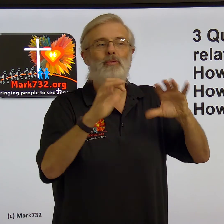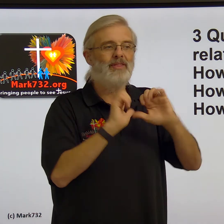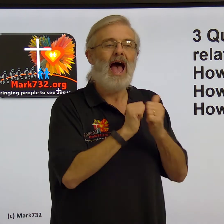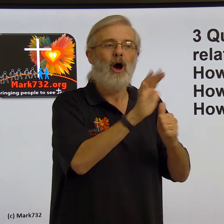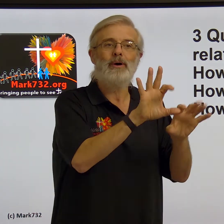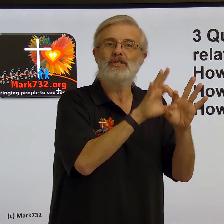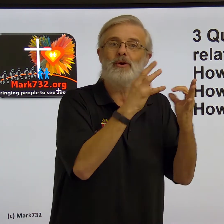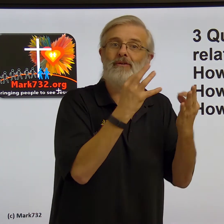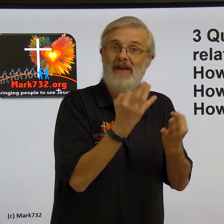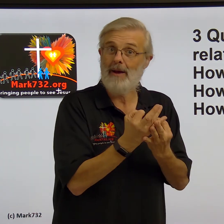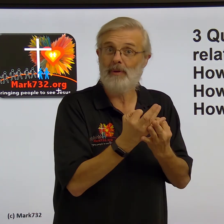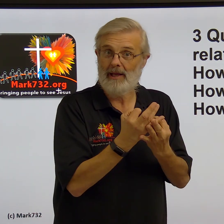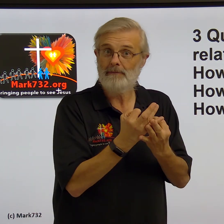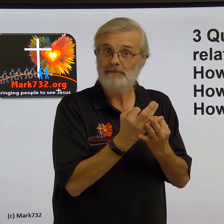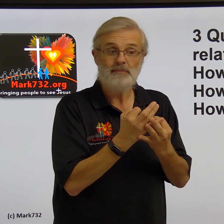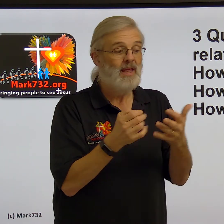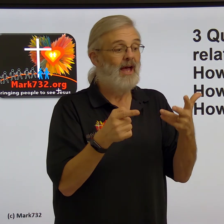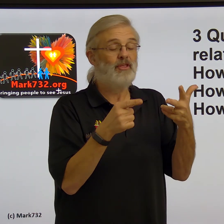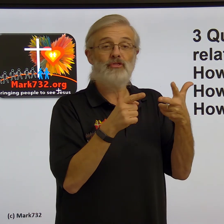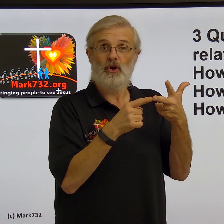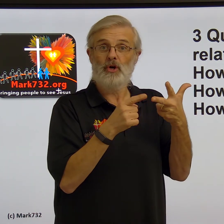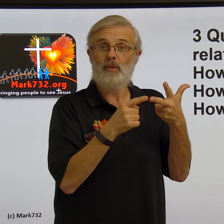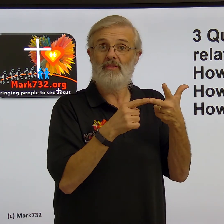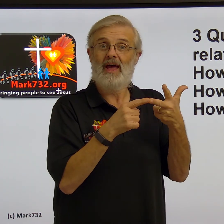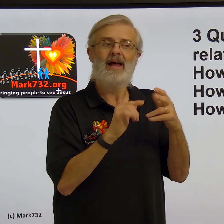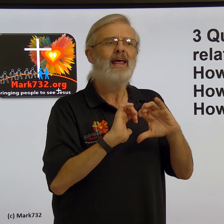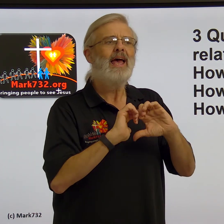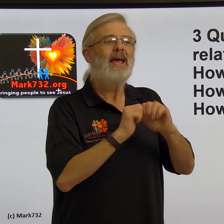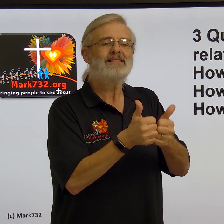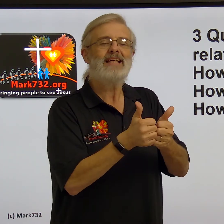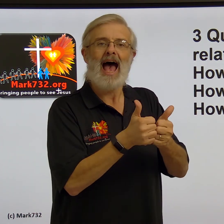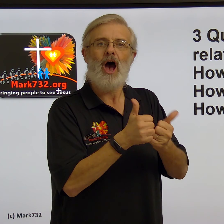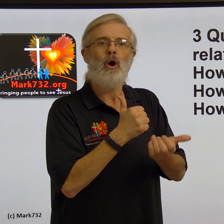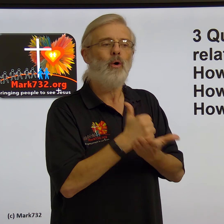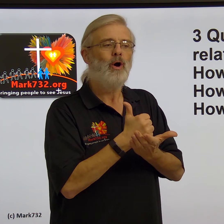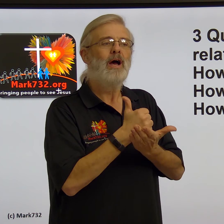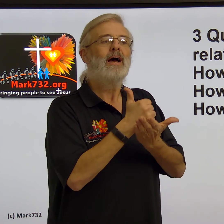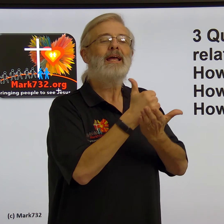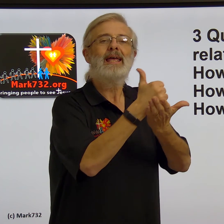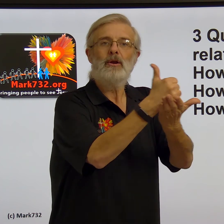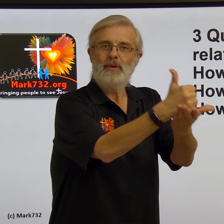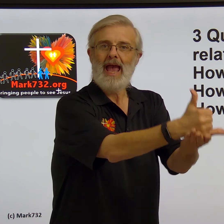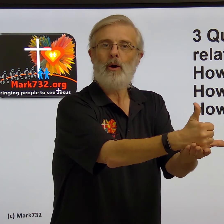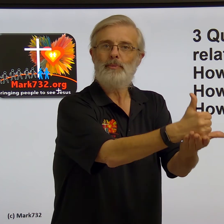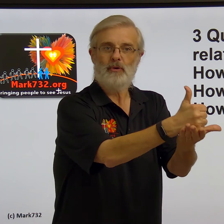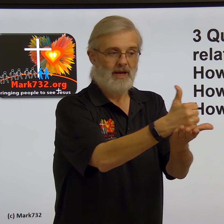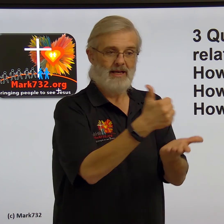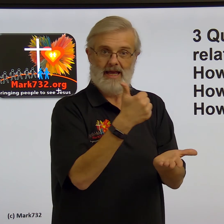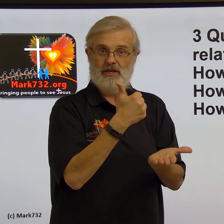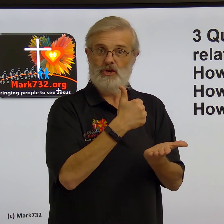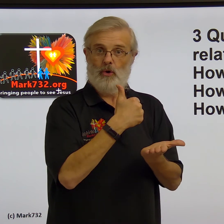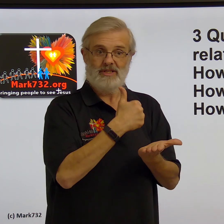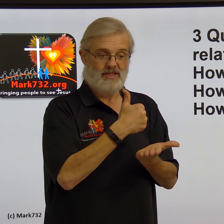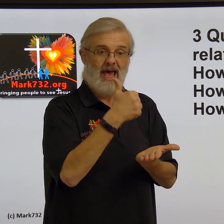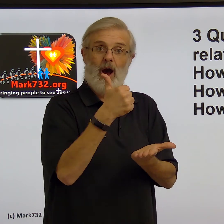how is your family and the third one then is how can we help you and notice the help